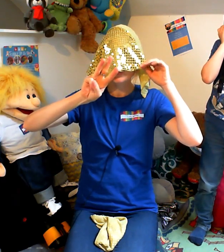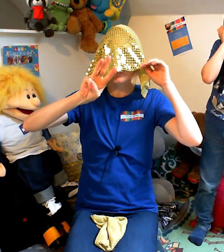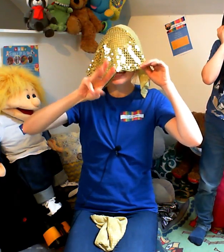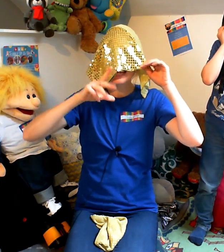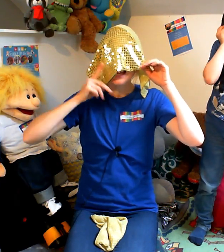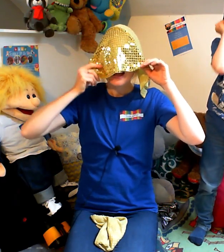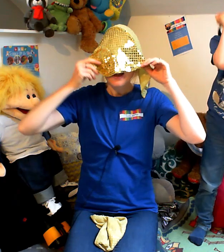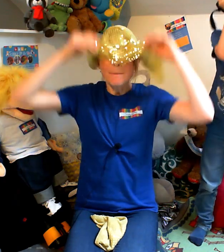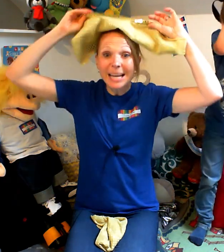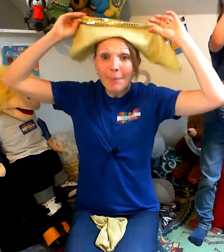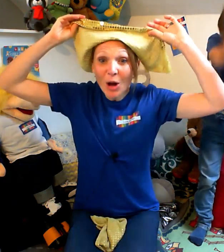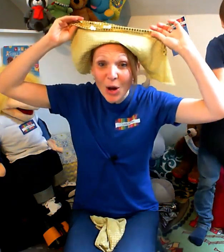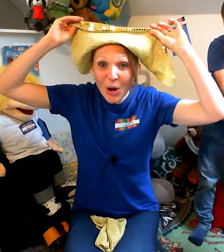three,